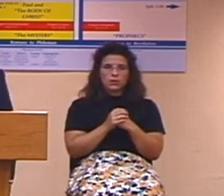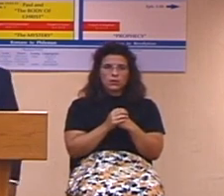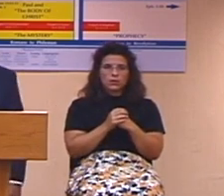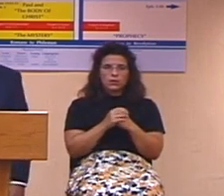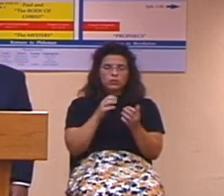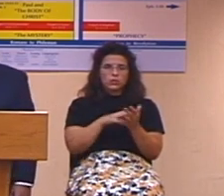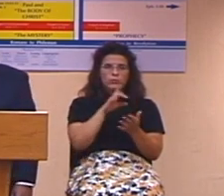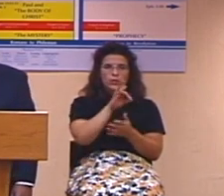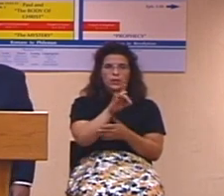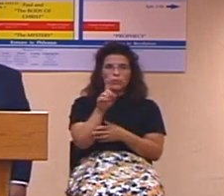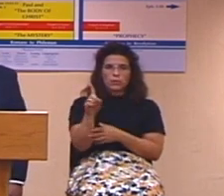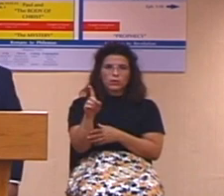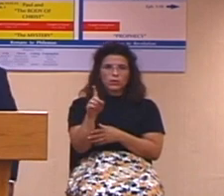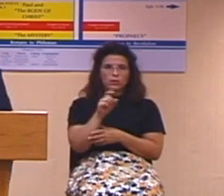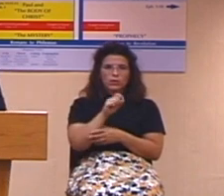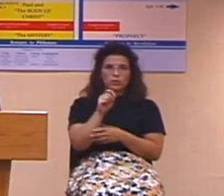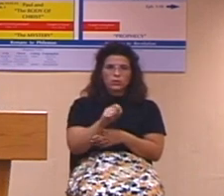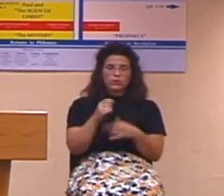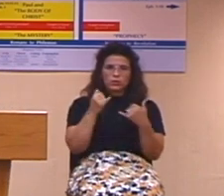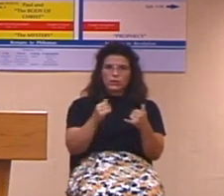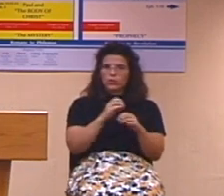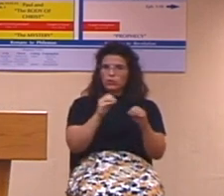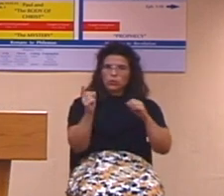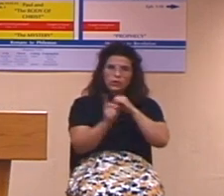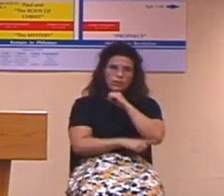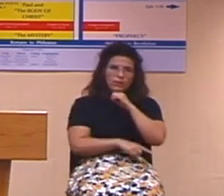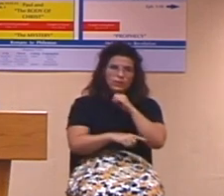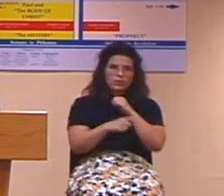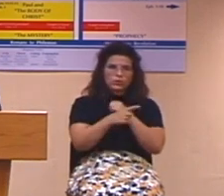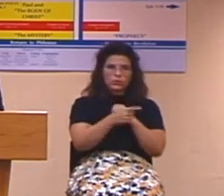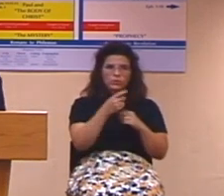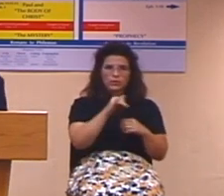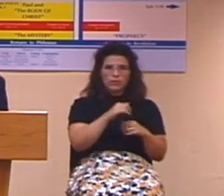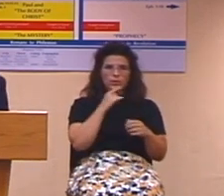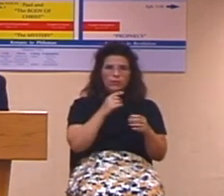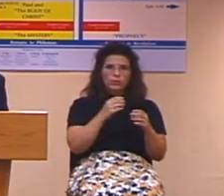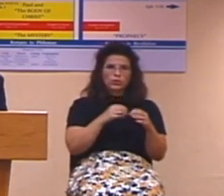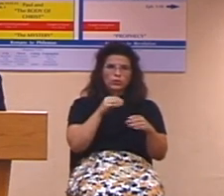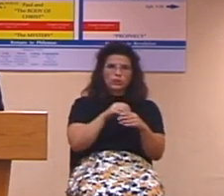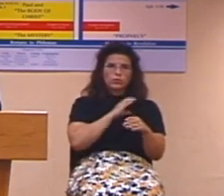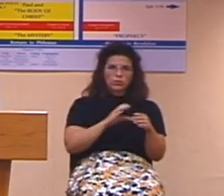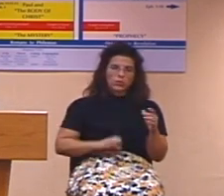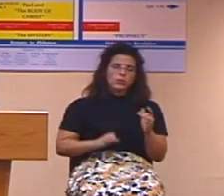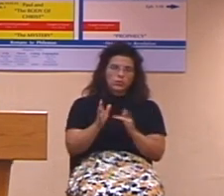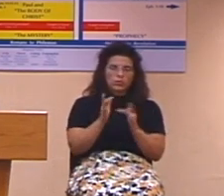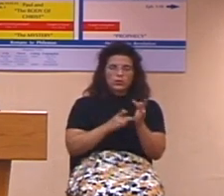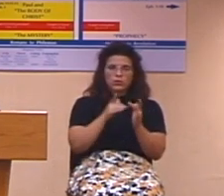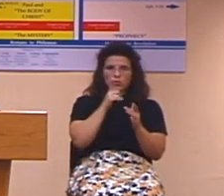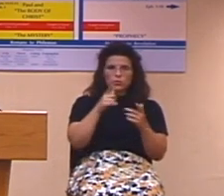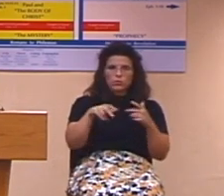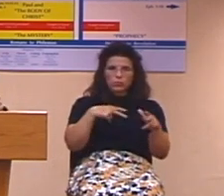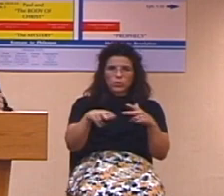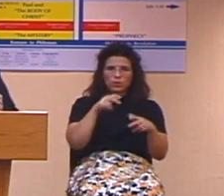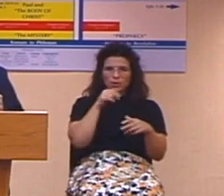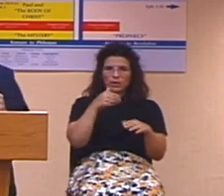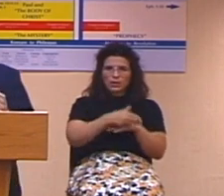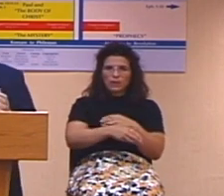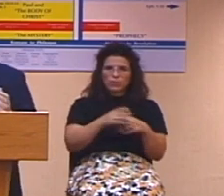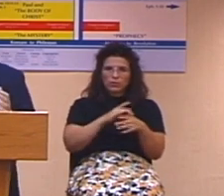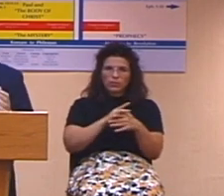Chapter 8, verse 1, there is therefore now no condemnation to them which are in Christ Jesus, who walk not after the flesh, but after the Spirit.